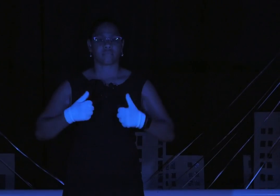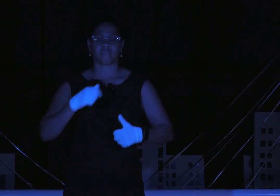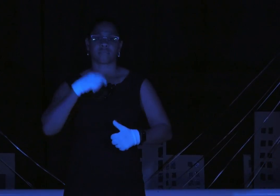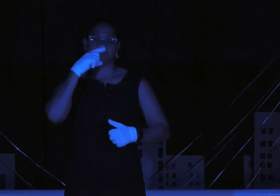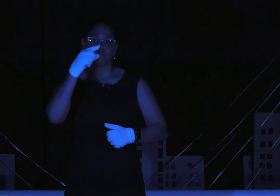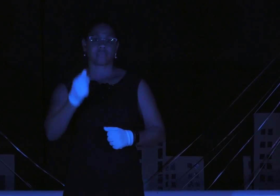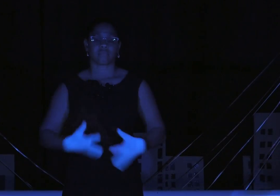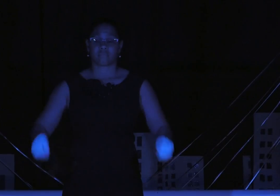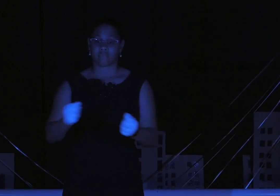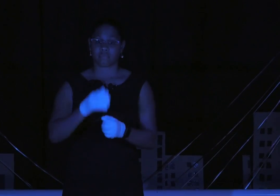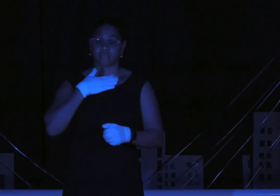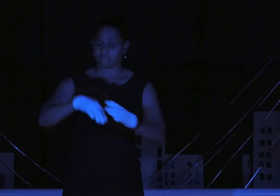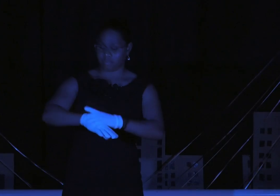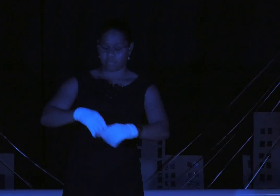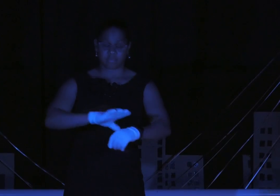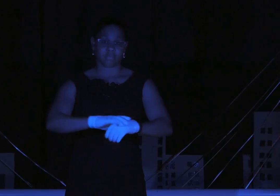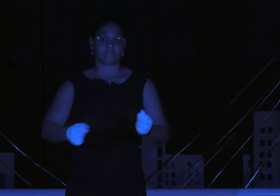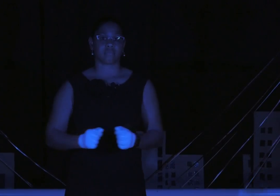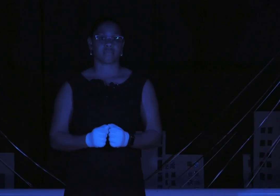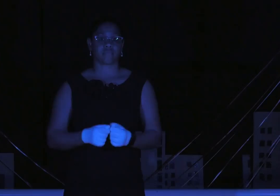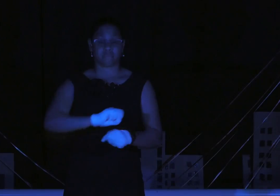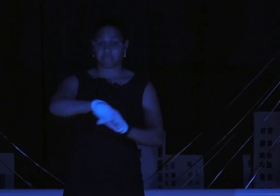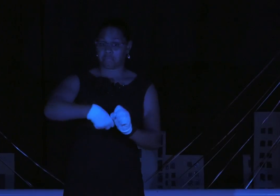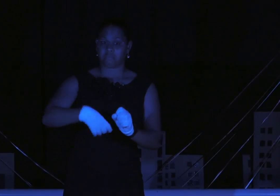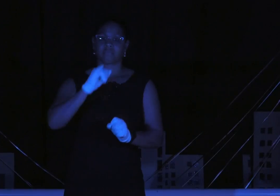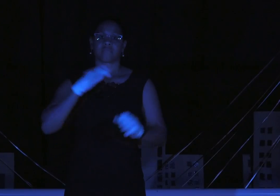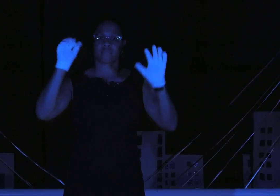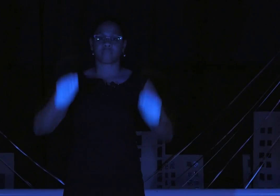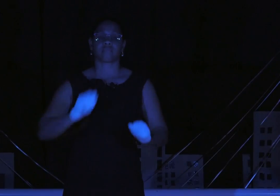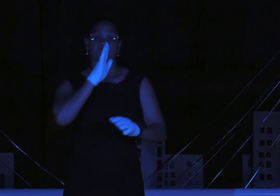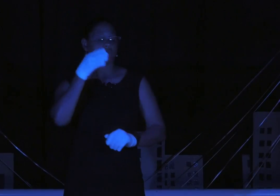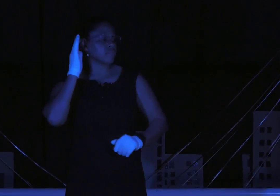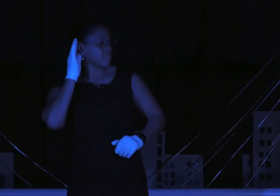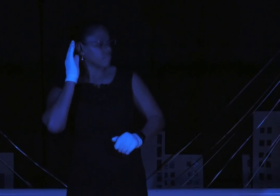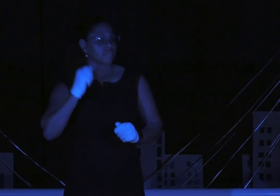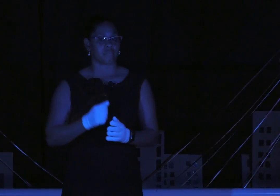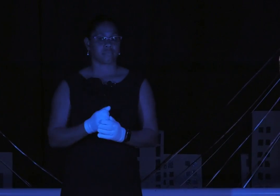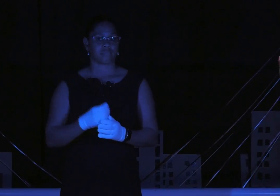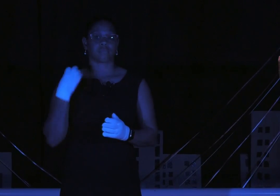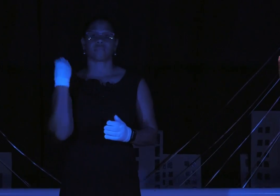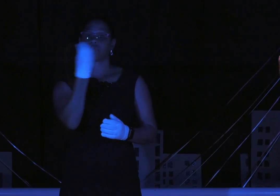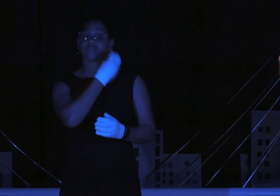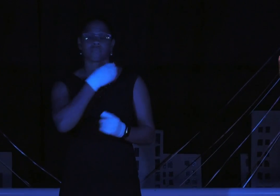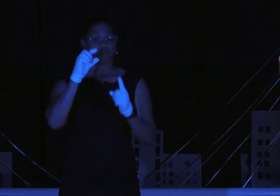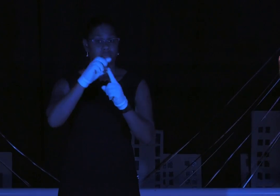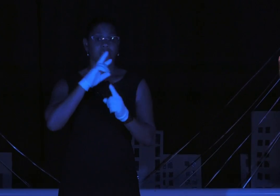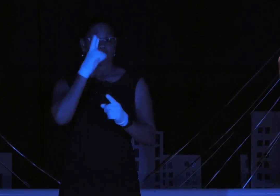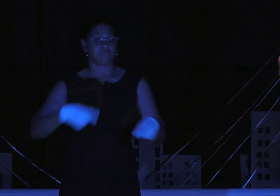my hands so I can be heard. Our words are the same.